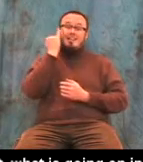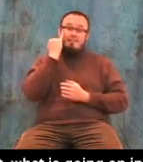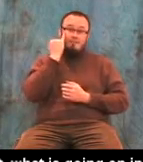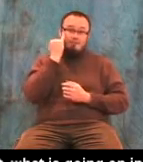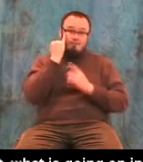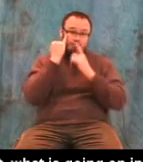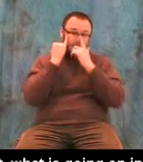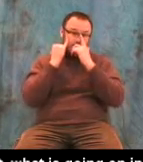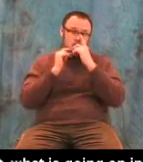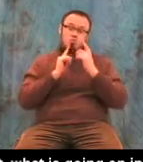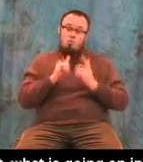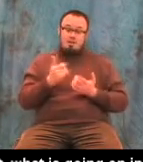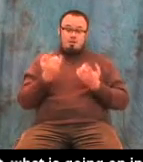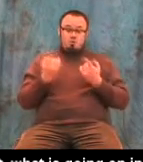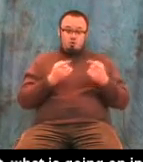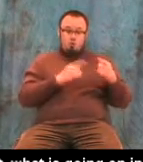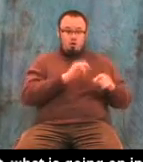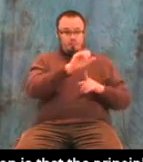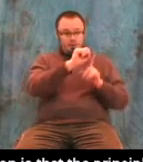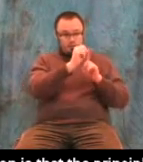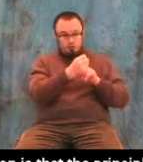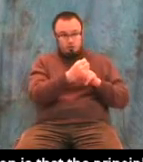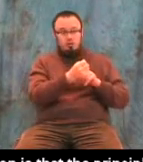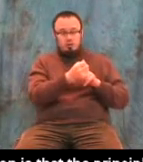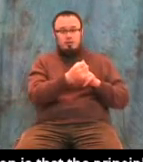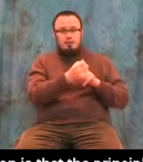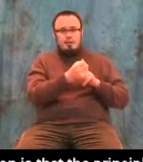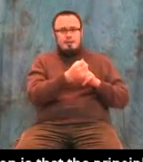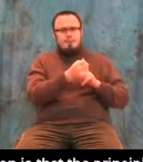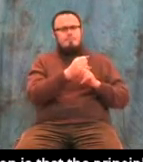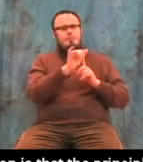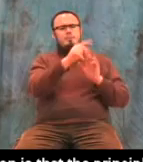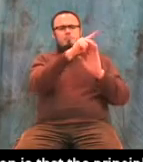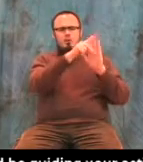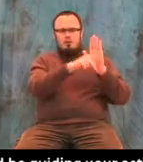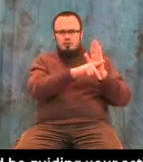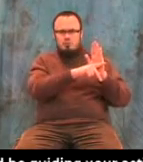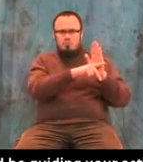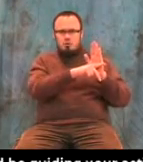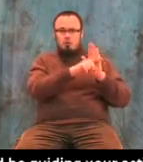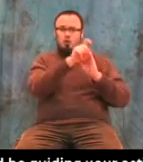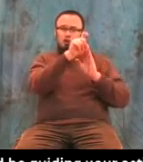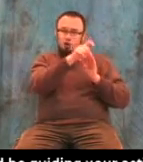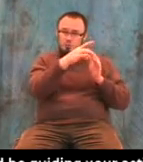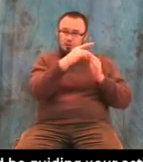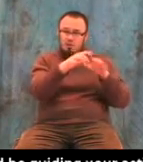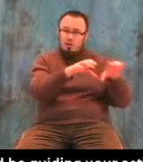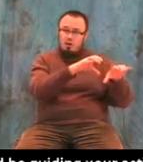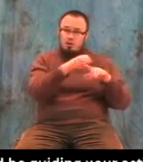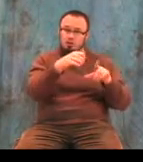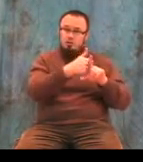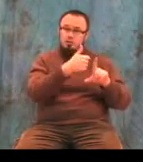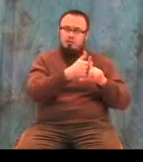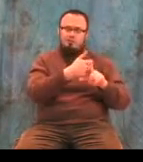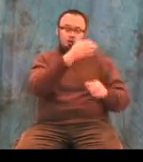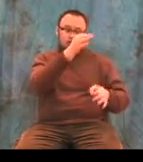If, in fact, what is going on in a given situation is that the principle that should be guiding your actions is